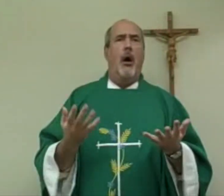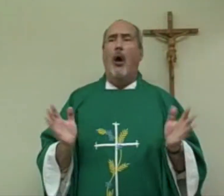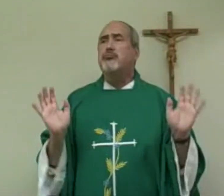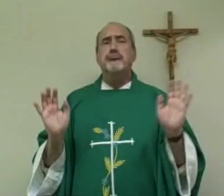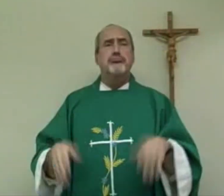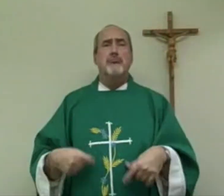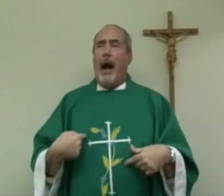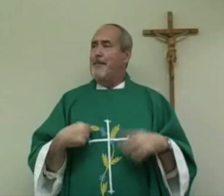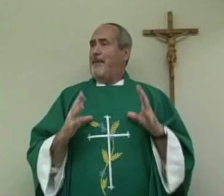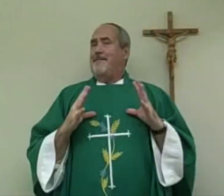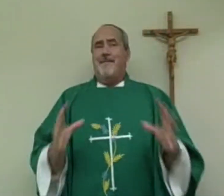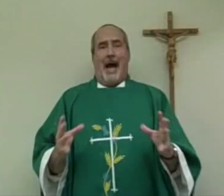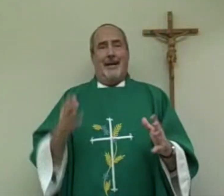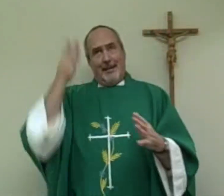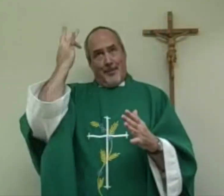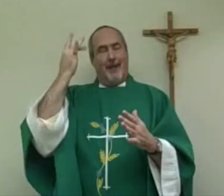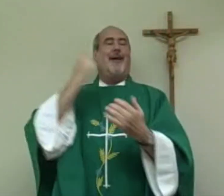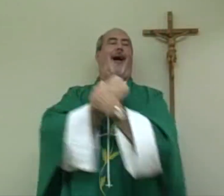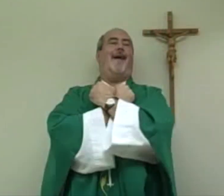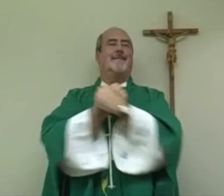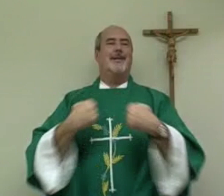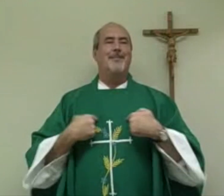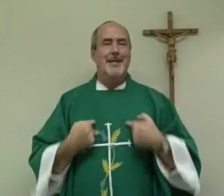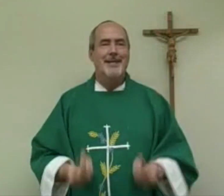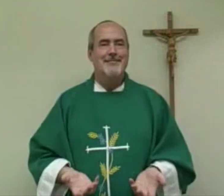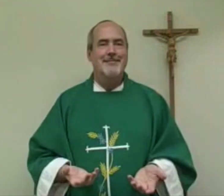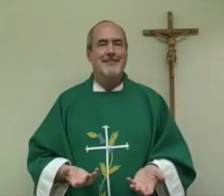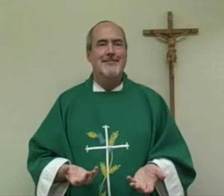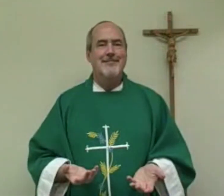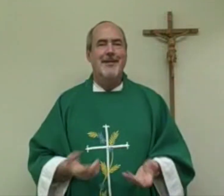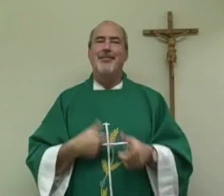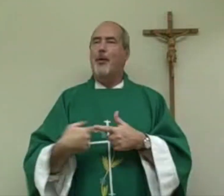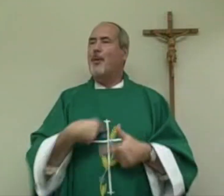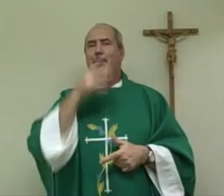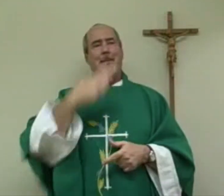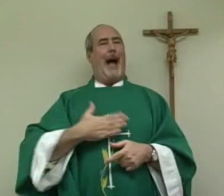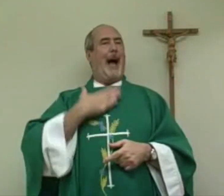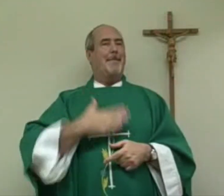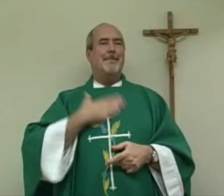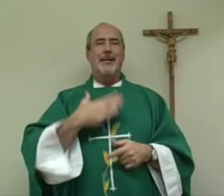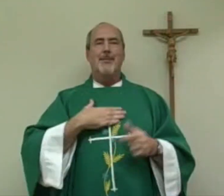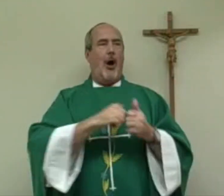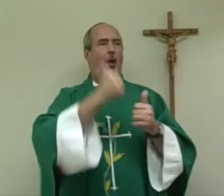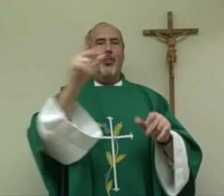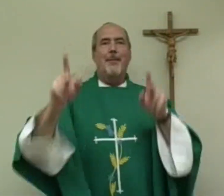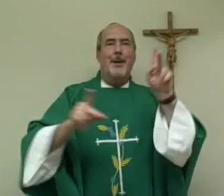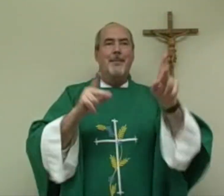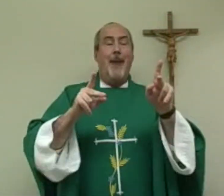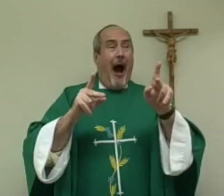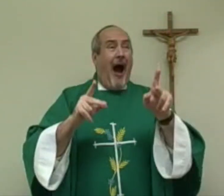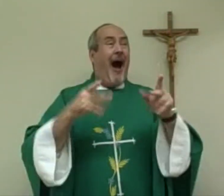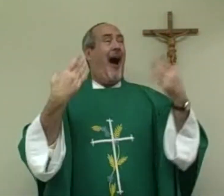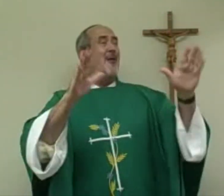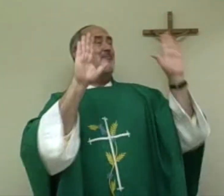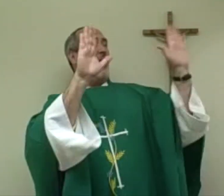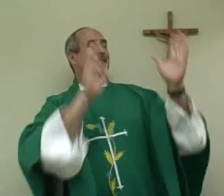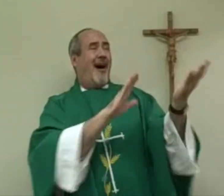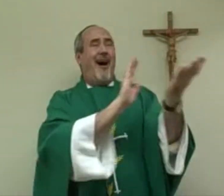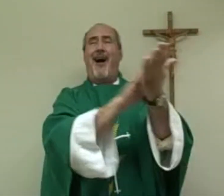people's successes and all of that stuff. We will be just fine because God loves us, and we will be happy. And